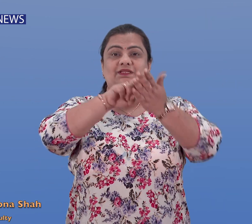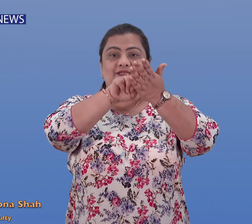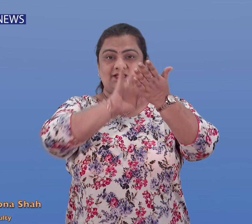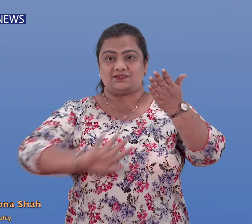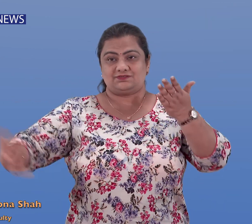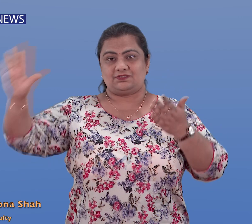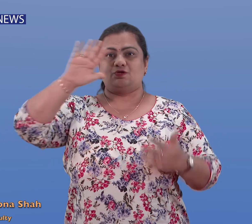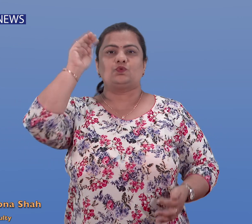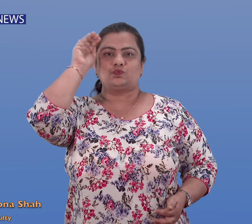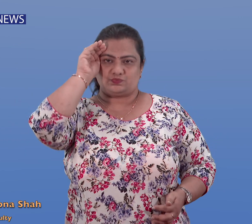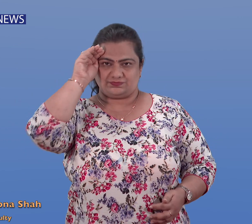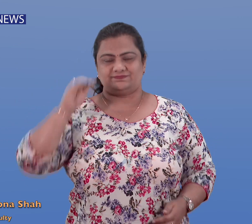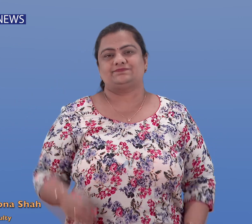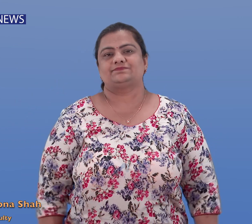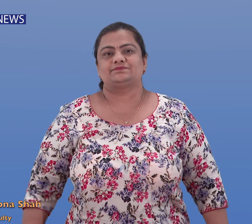Over to national news.